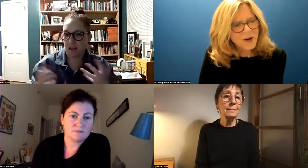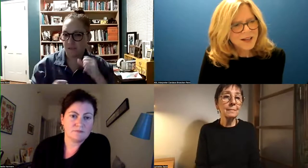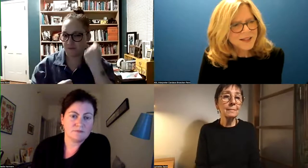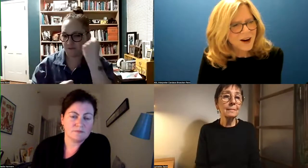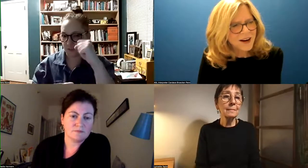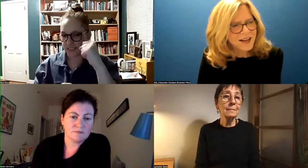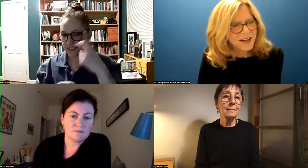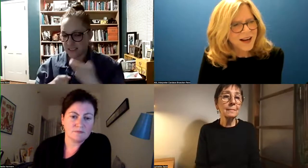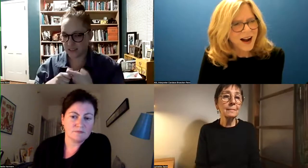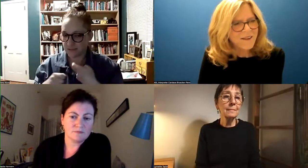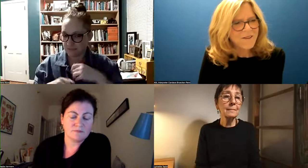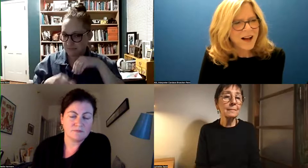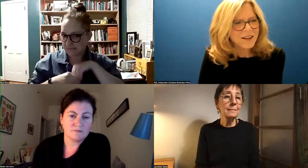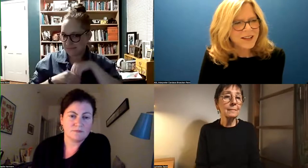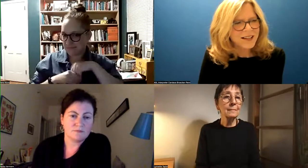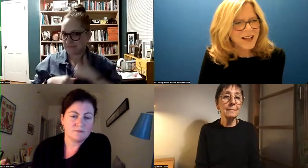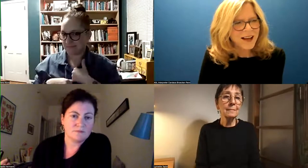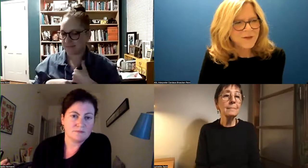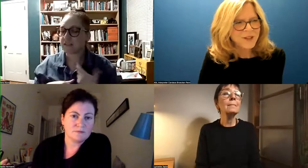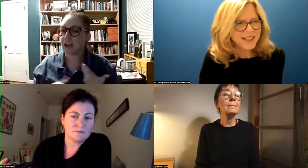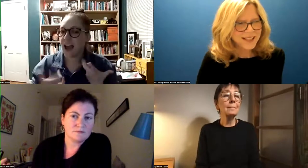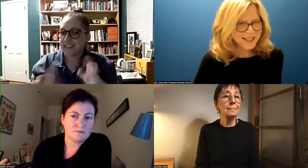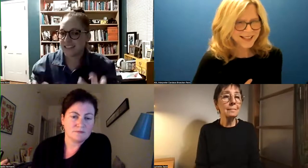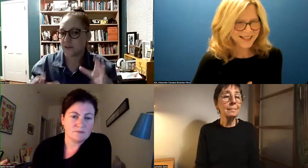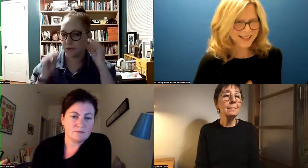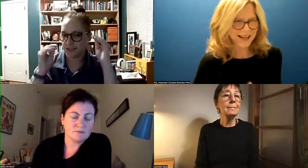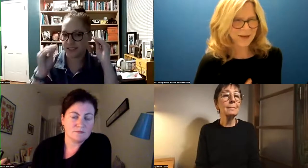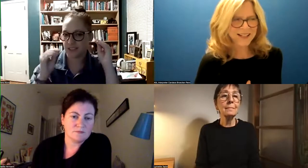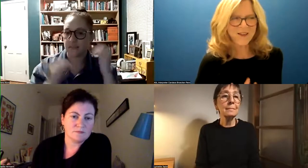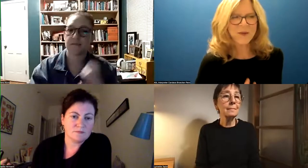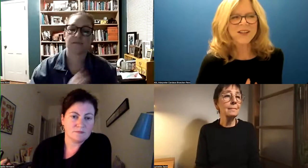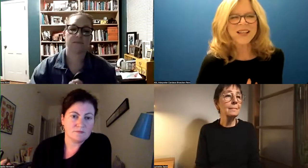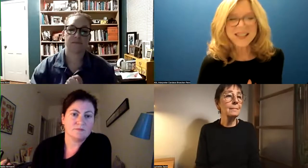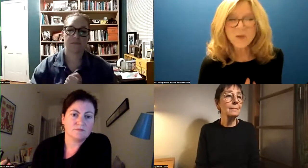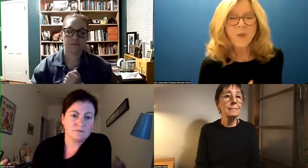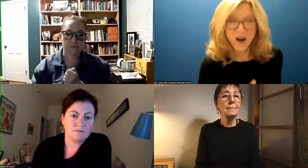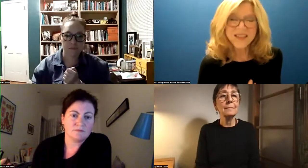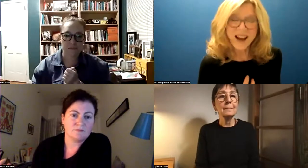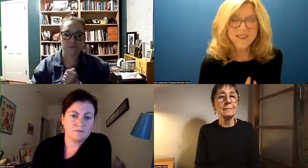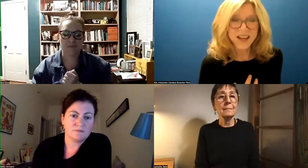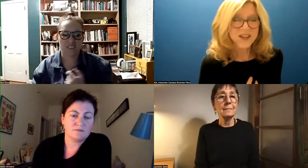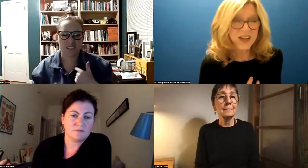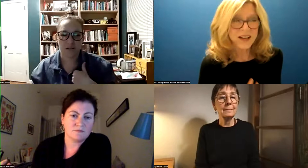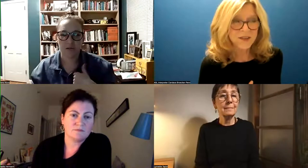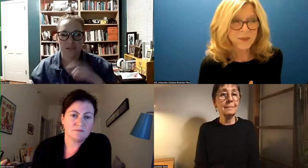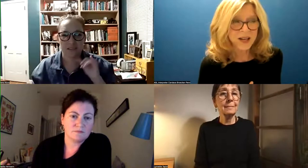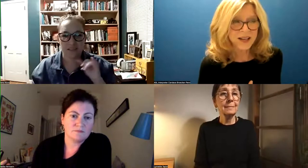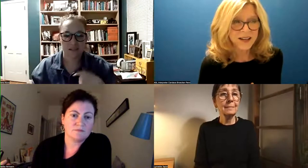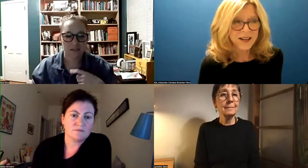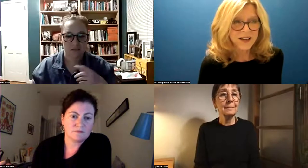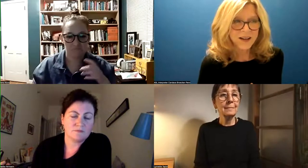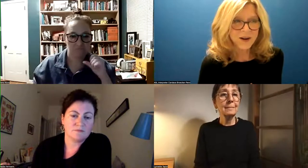And when I started, I felt a lot of resistance inside myself because I didn't want to have to educate